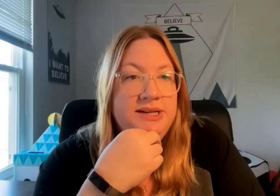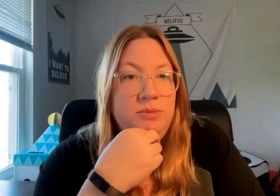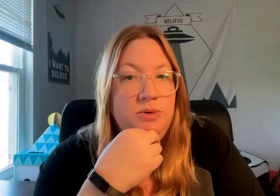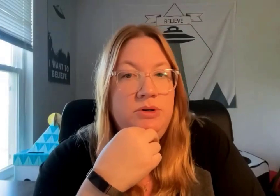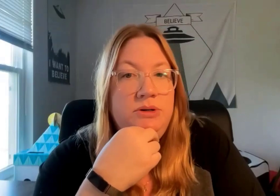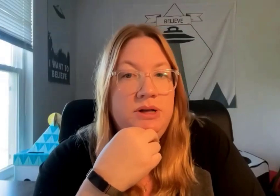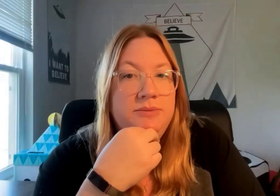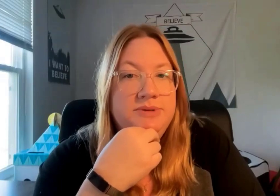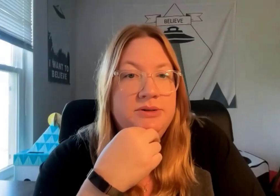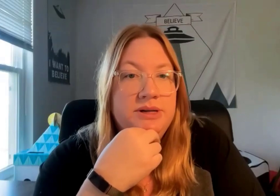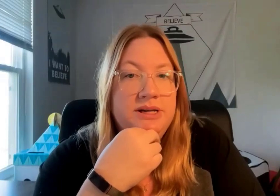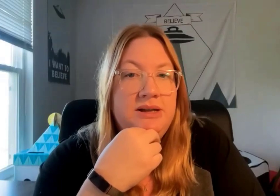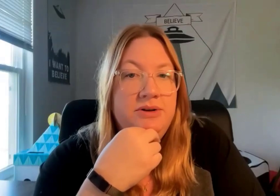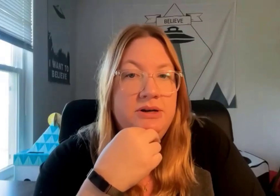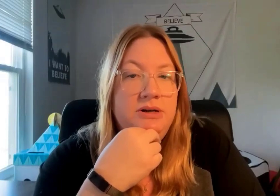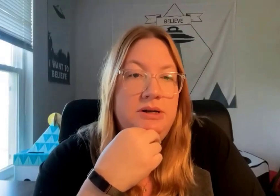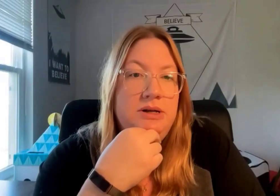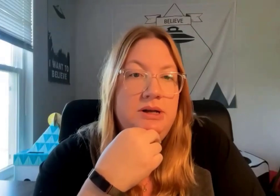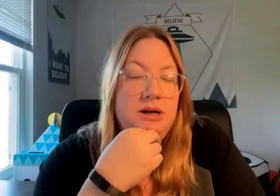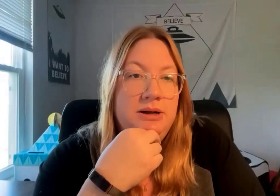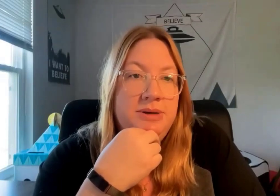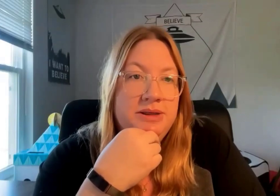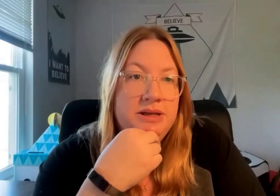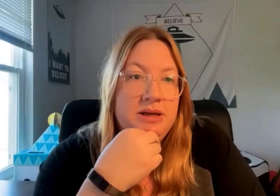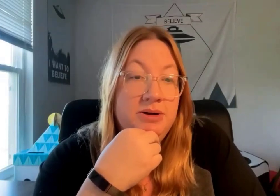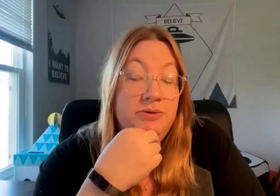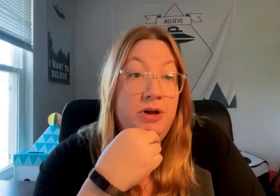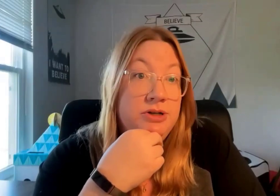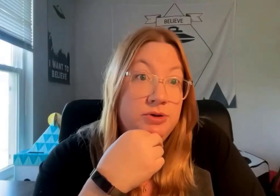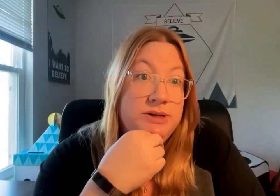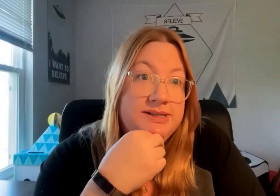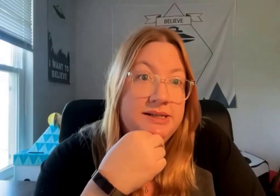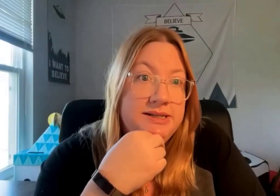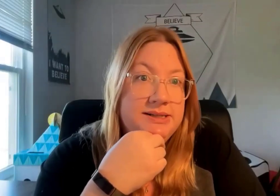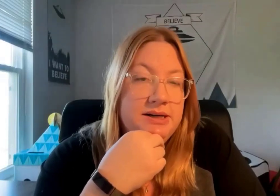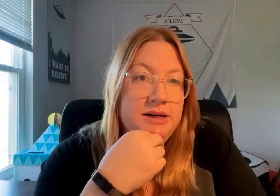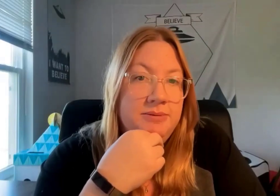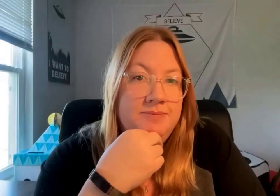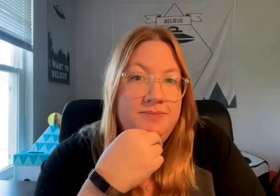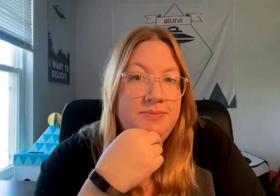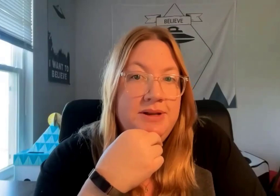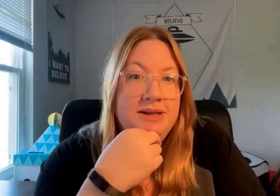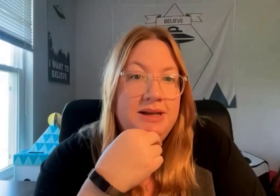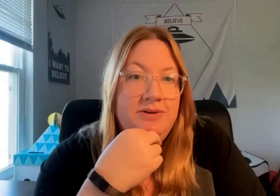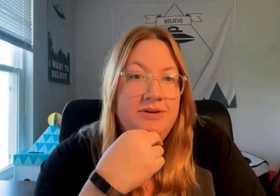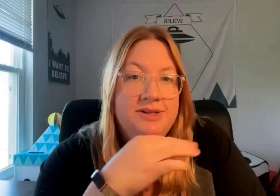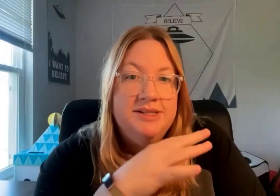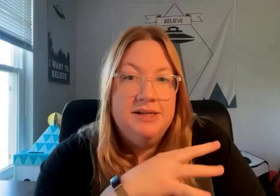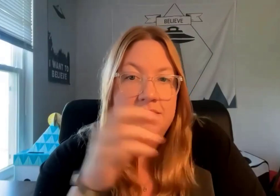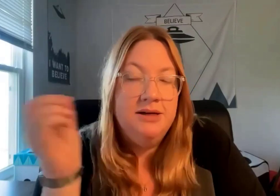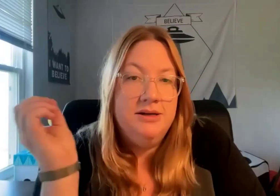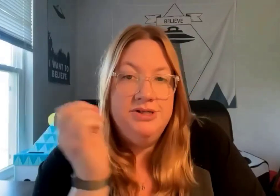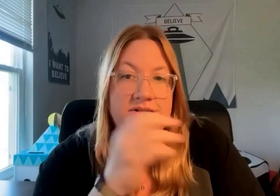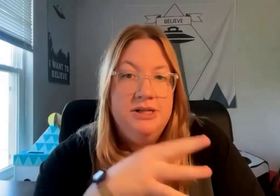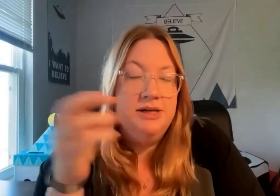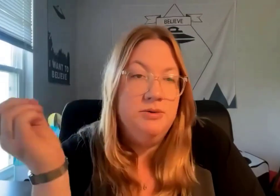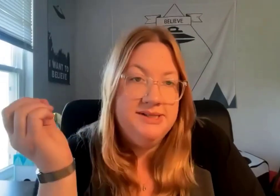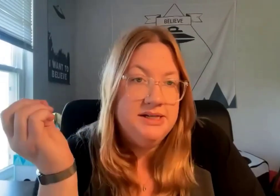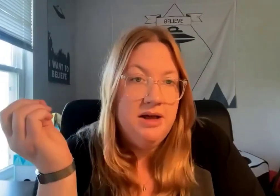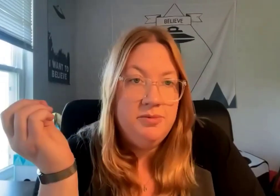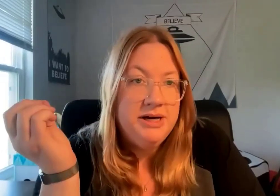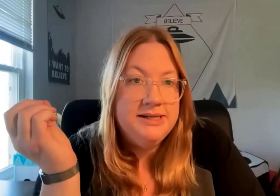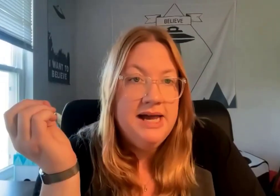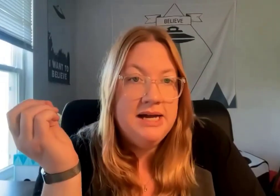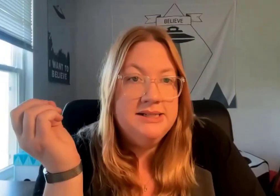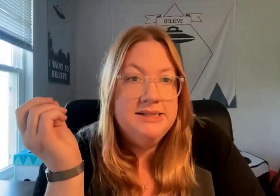already multimodal. So like even in thinking about font choices, like even if it's like just a